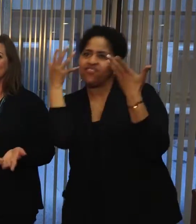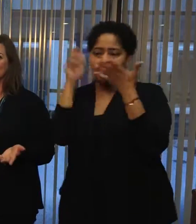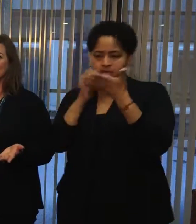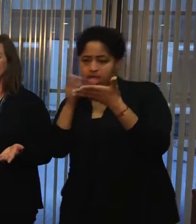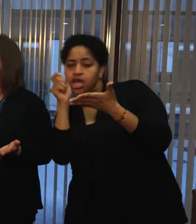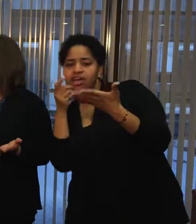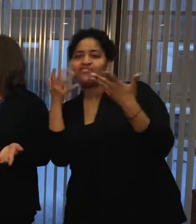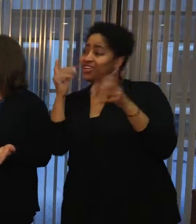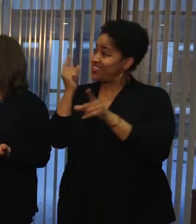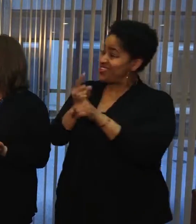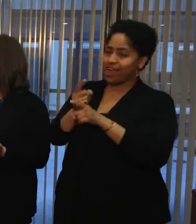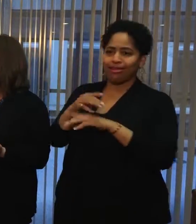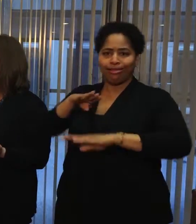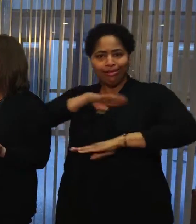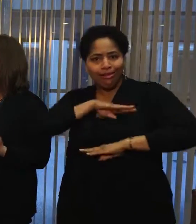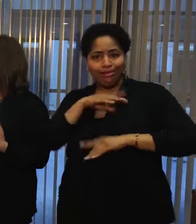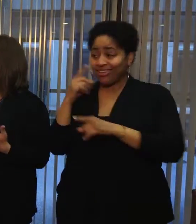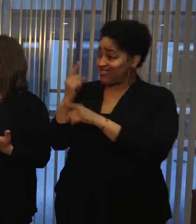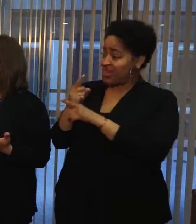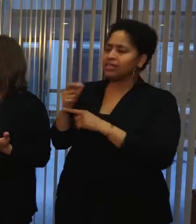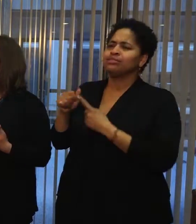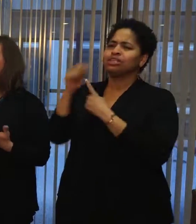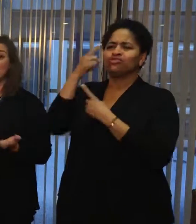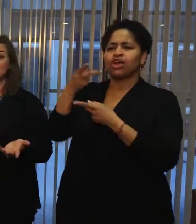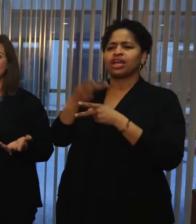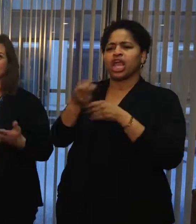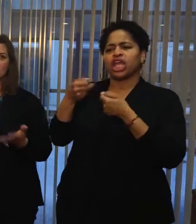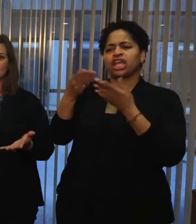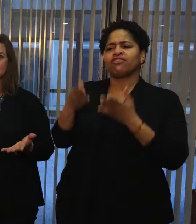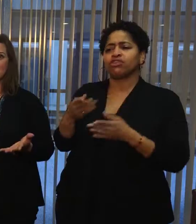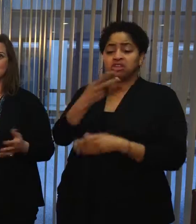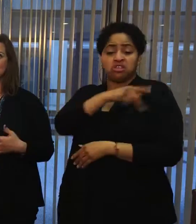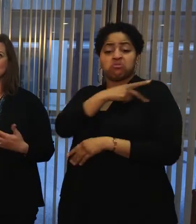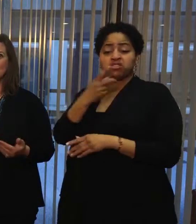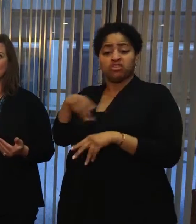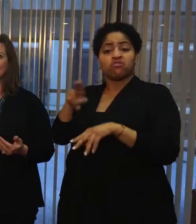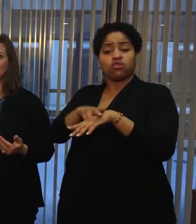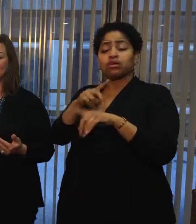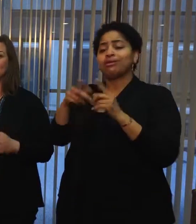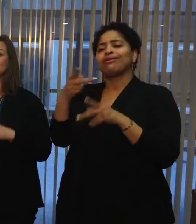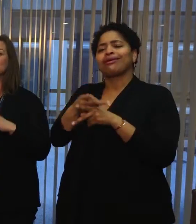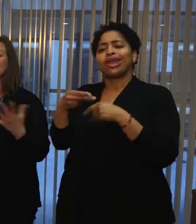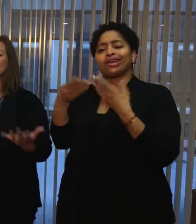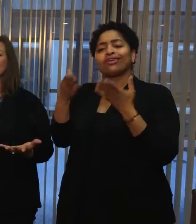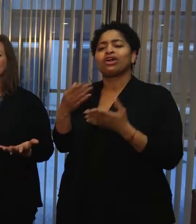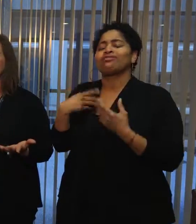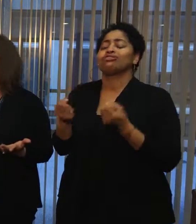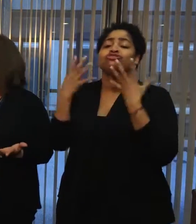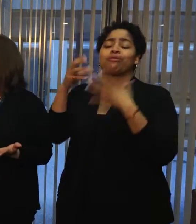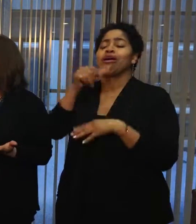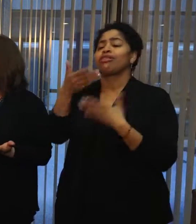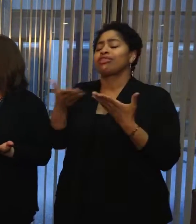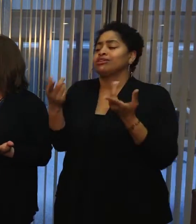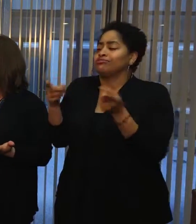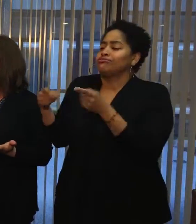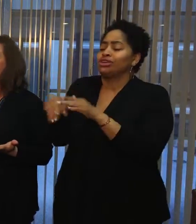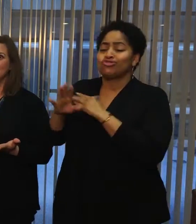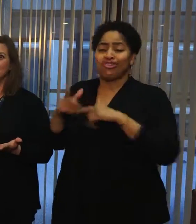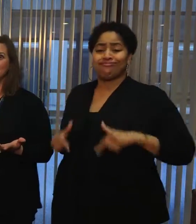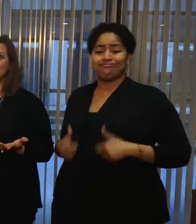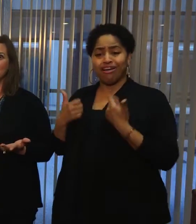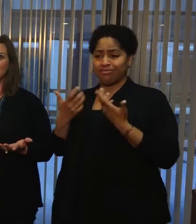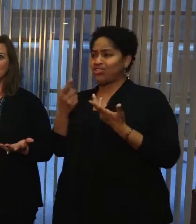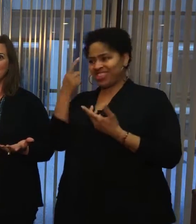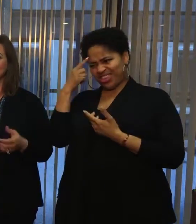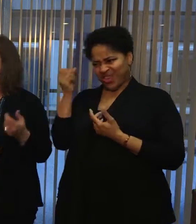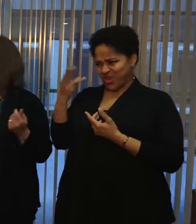off of that list, especially as a caregiver, right? Yeah. I mean, the patients, of course, yes, but as a caregiver, you have so many other things going on in your life